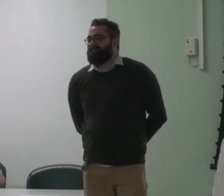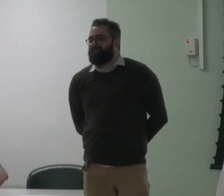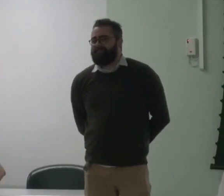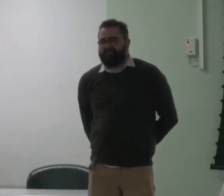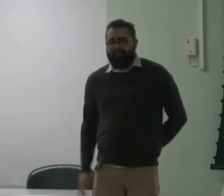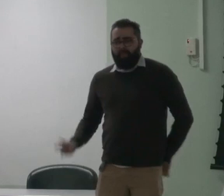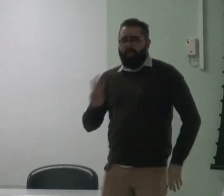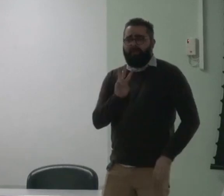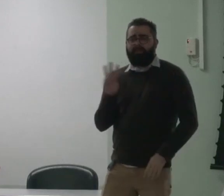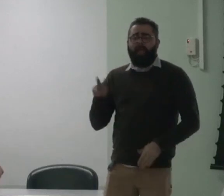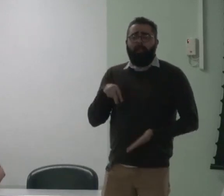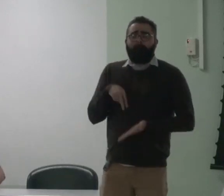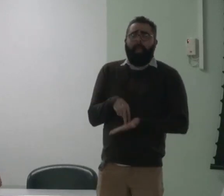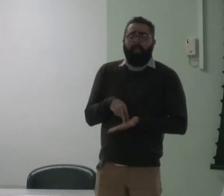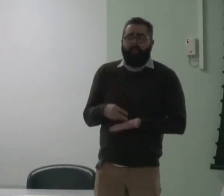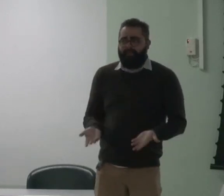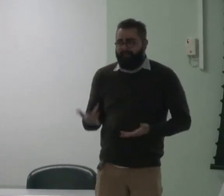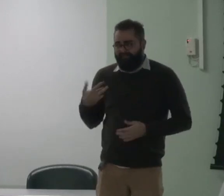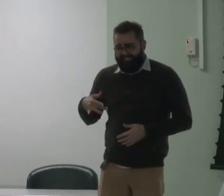So,